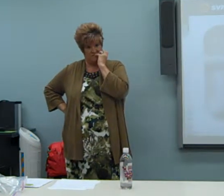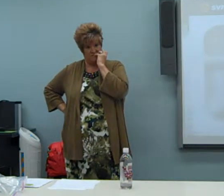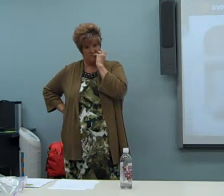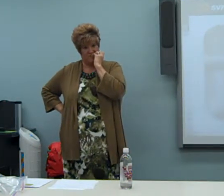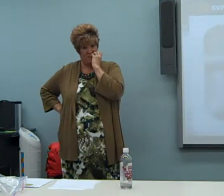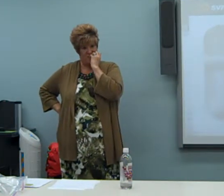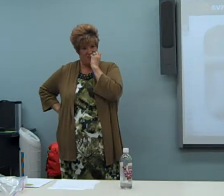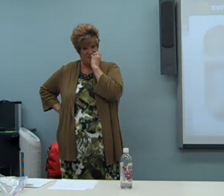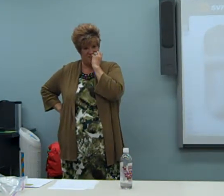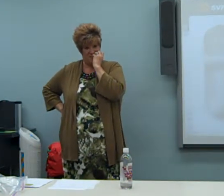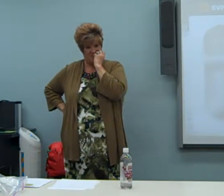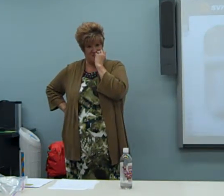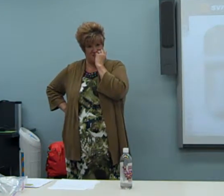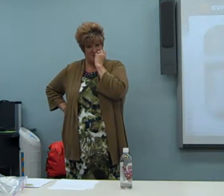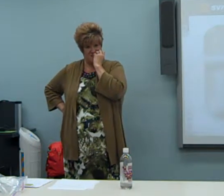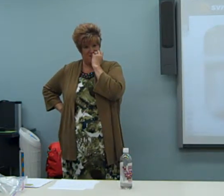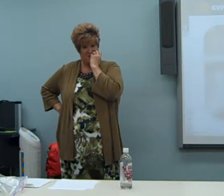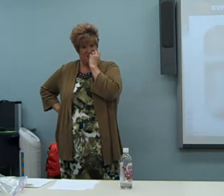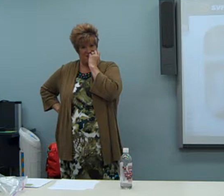But at the same time, Lauren, your comment,